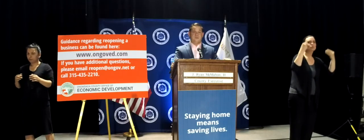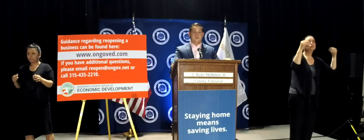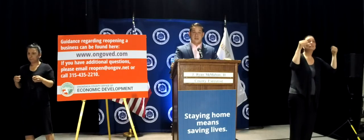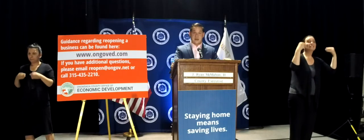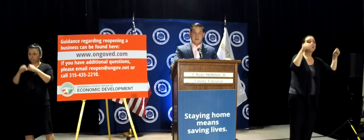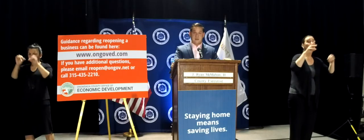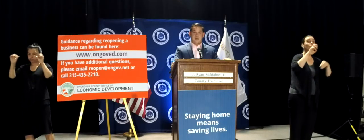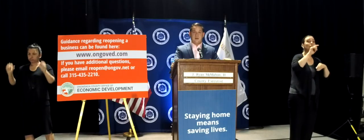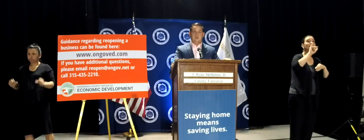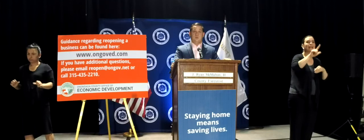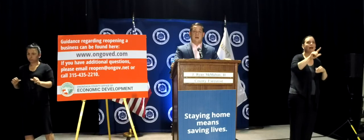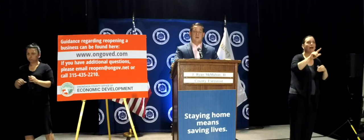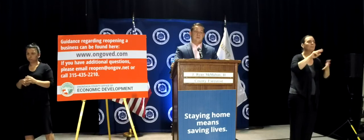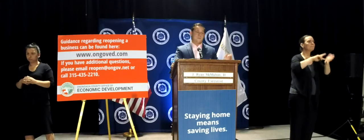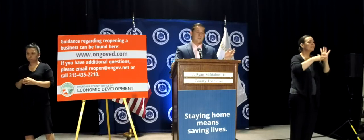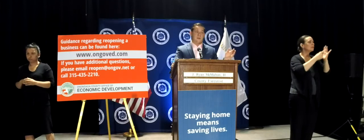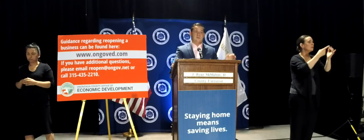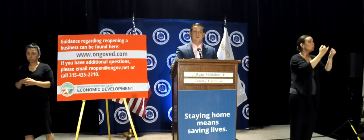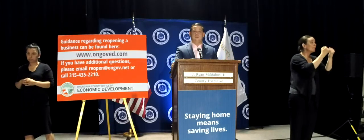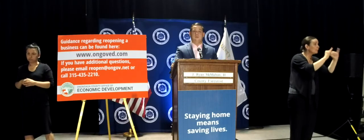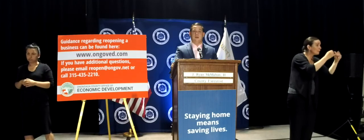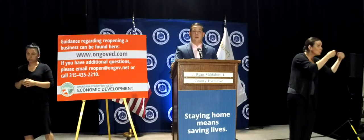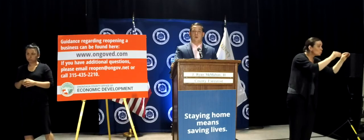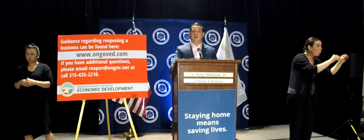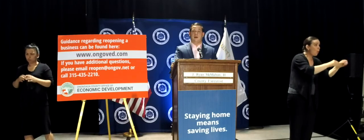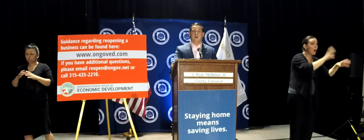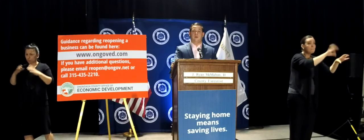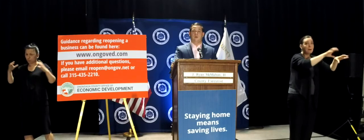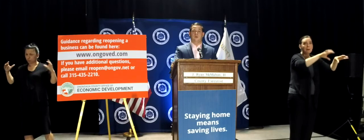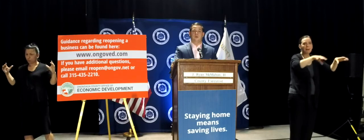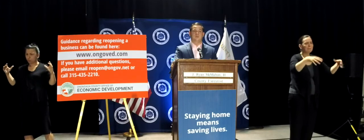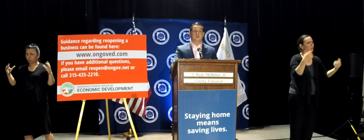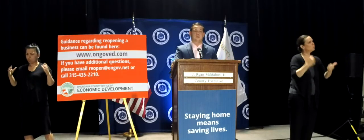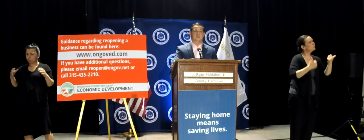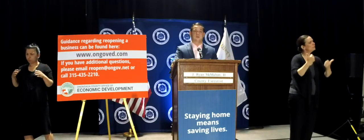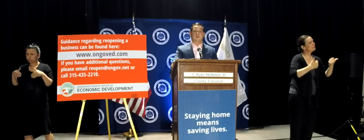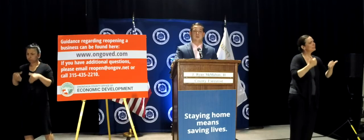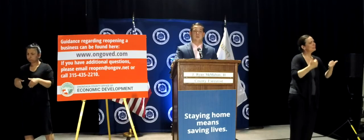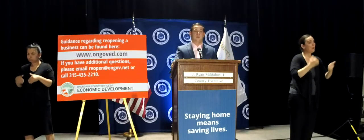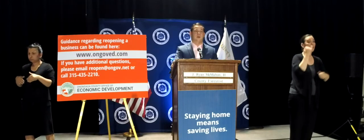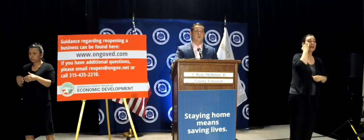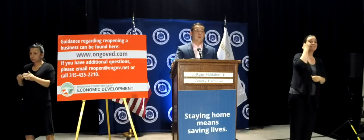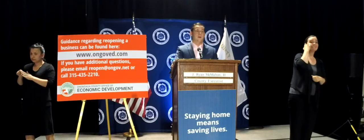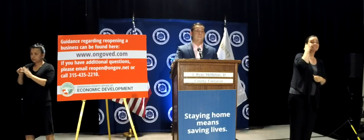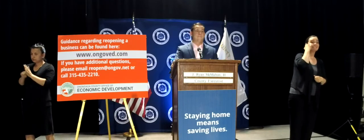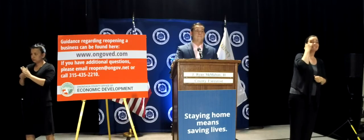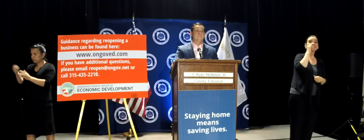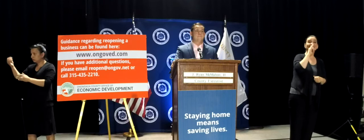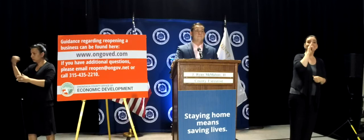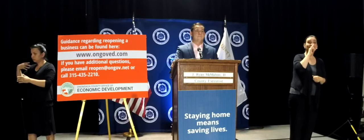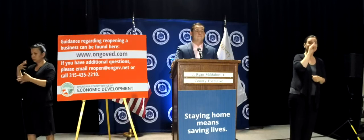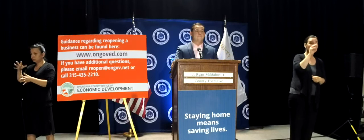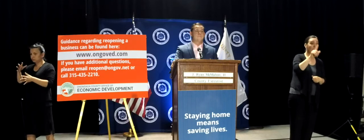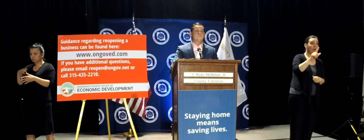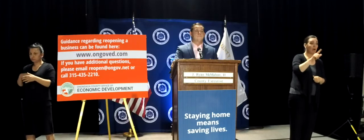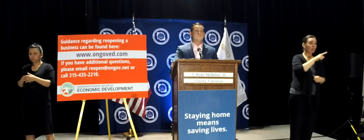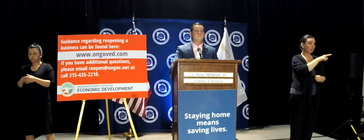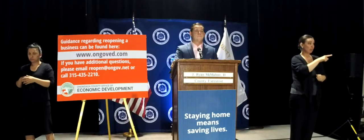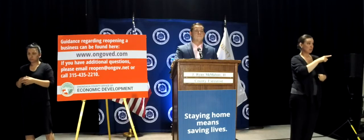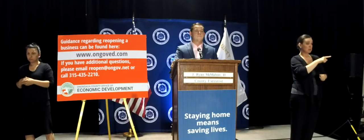want to hear from the state directly, then they got to work that out on their own terms, because they could be waiting a little while.